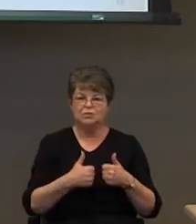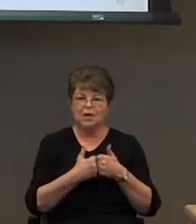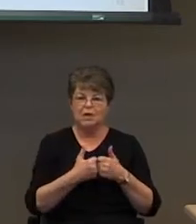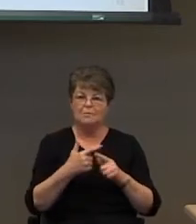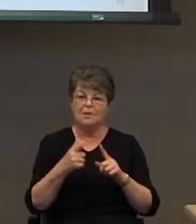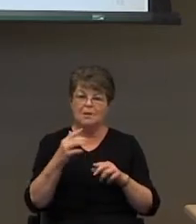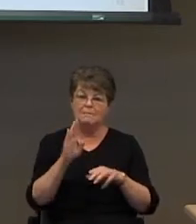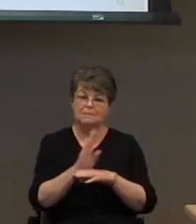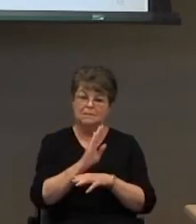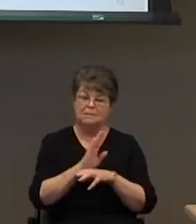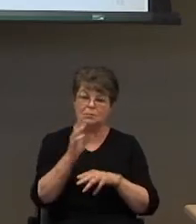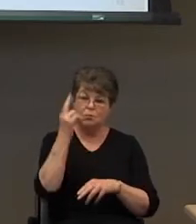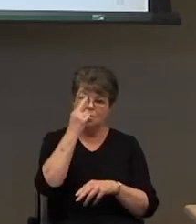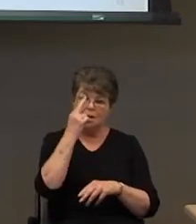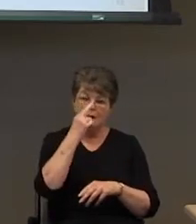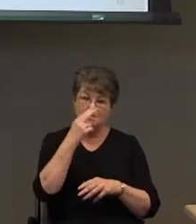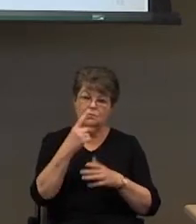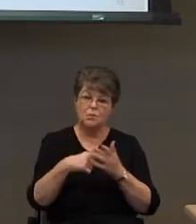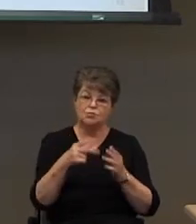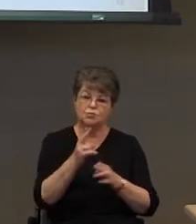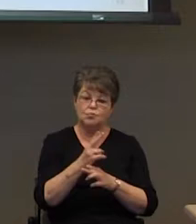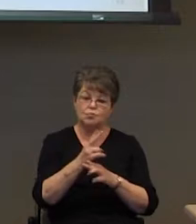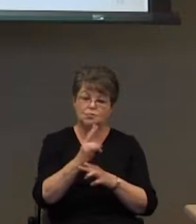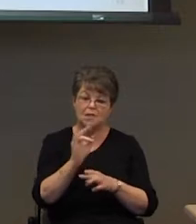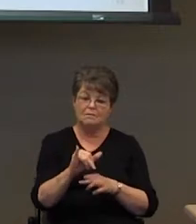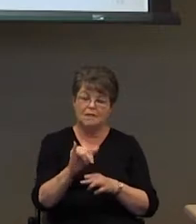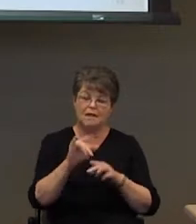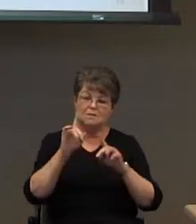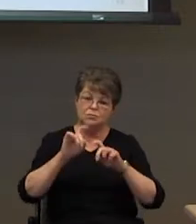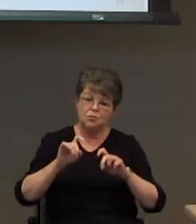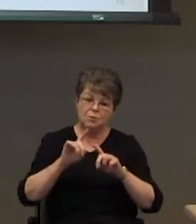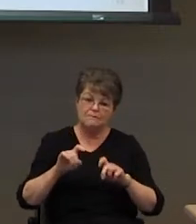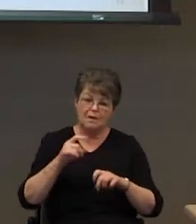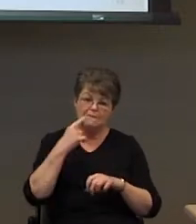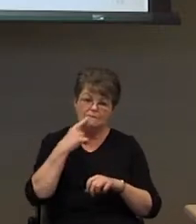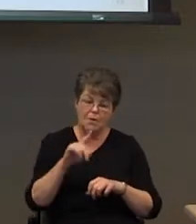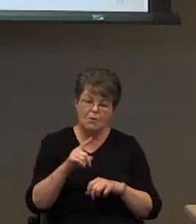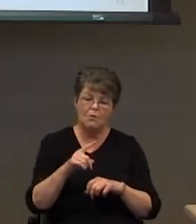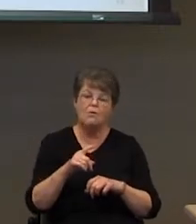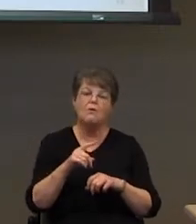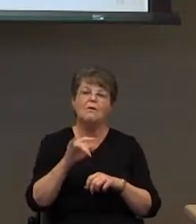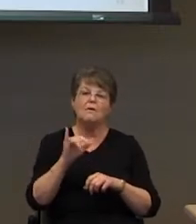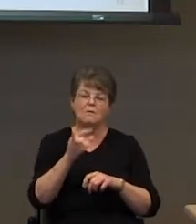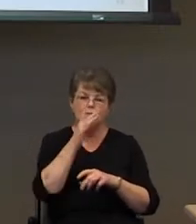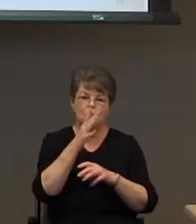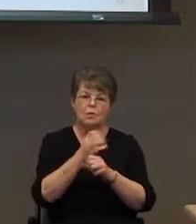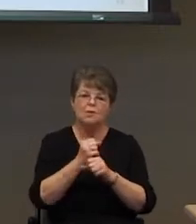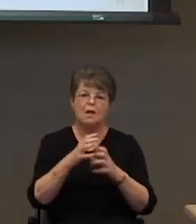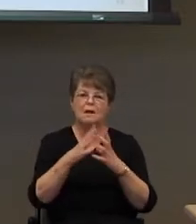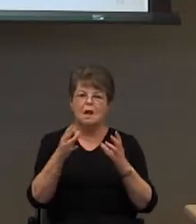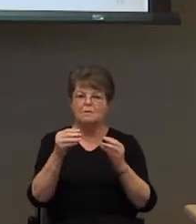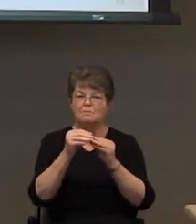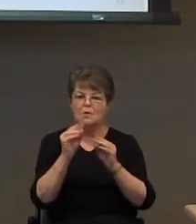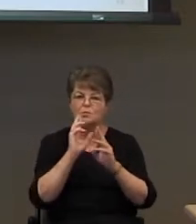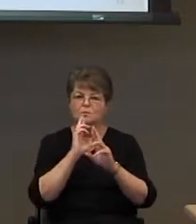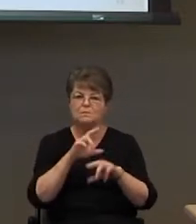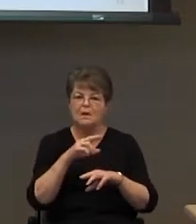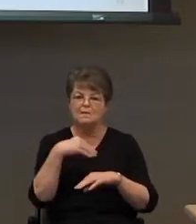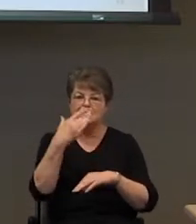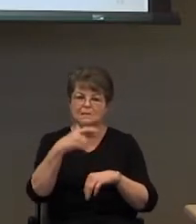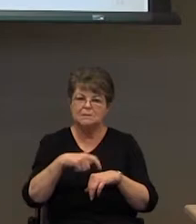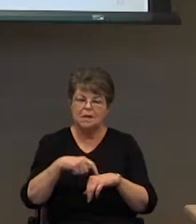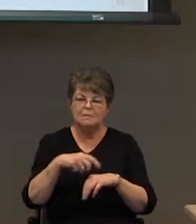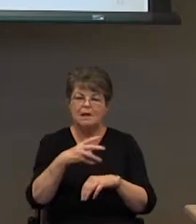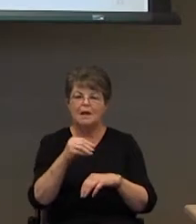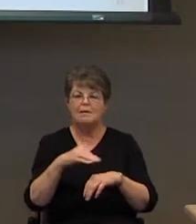the businesses realize what you're using this for and they see how this is driving your strategies, you're getting a lot more responses the next time, the next time, the next time.